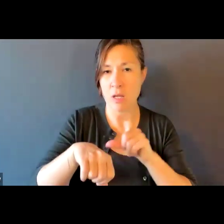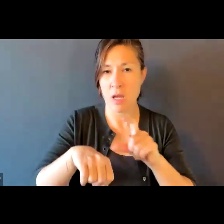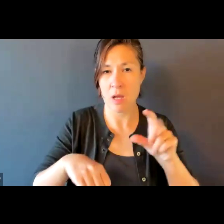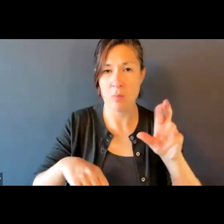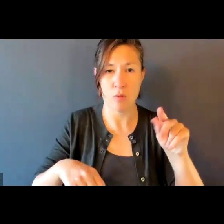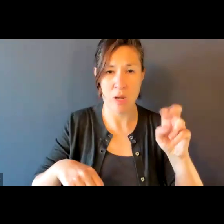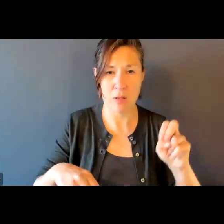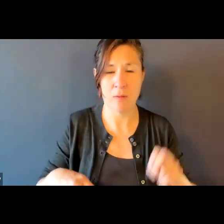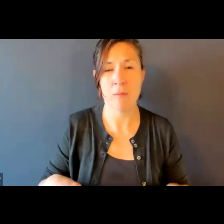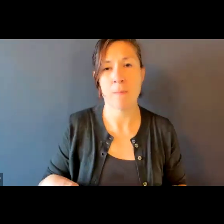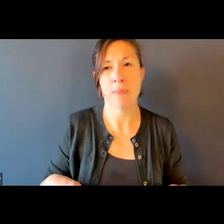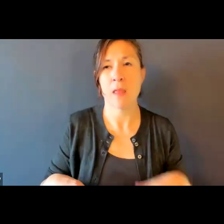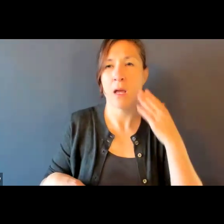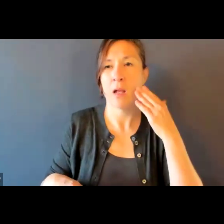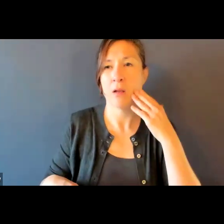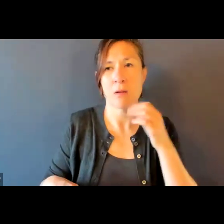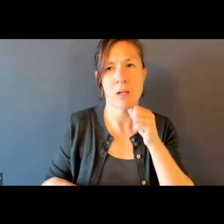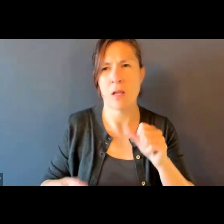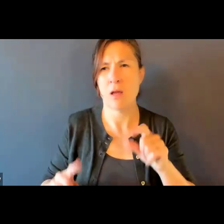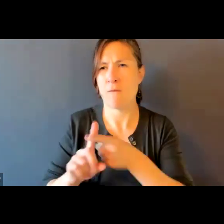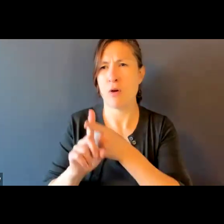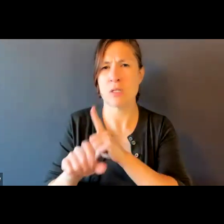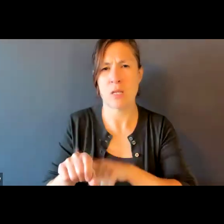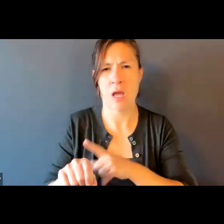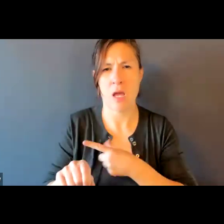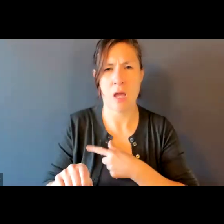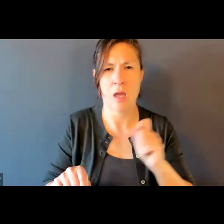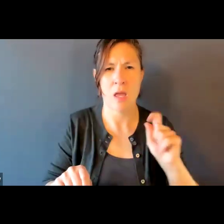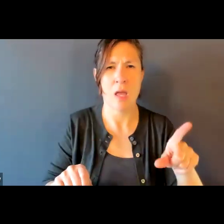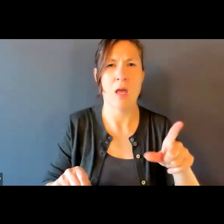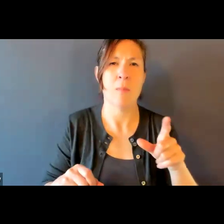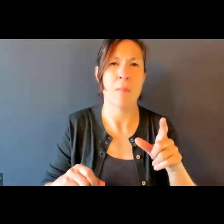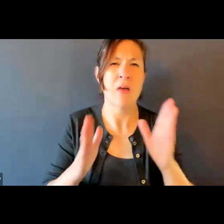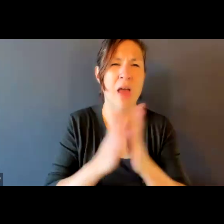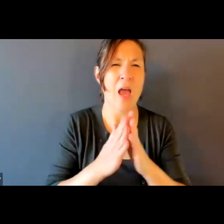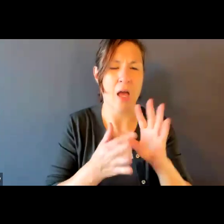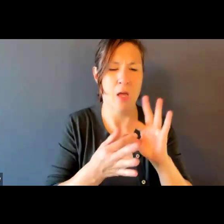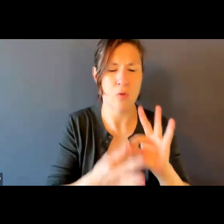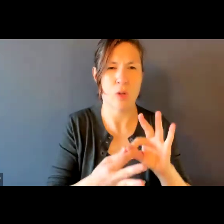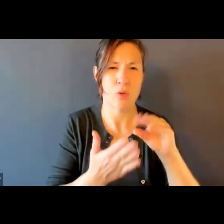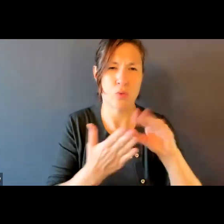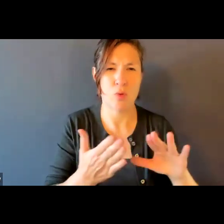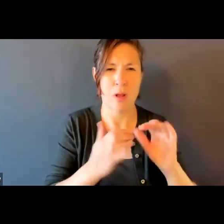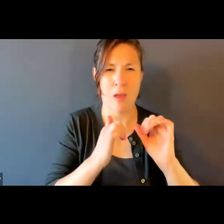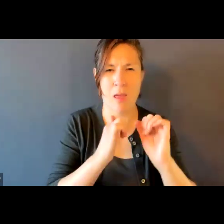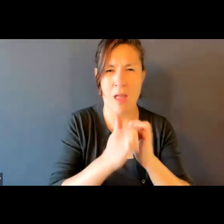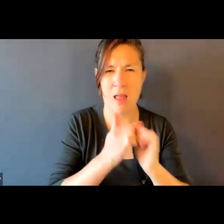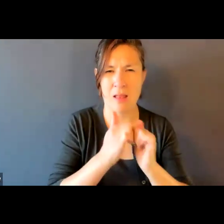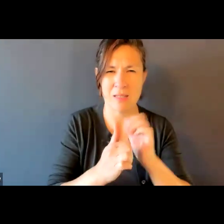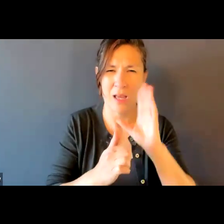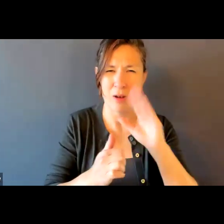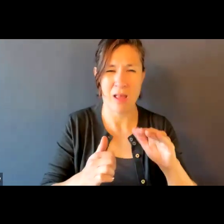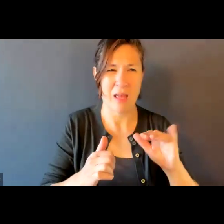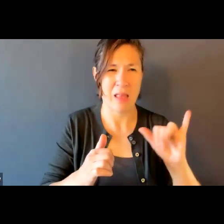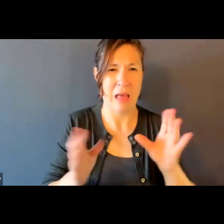first time I've asked this question, and it's obviously been in the press as well, about our student athletes. And I know it's challenging because of late